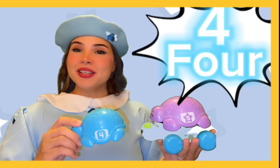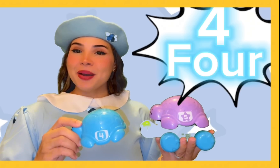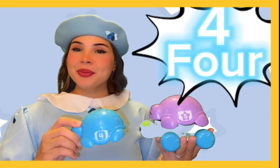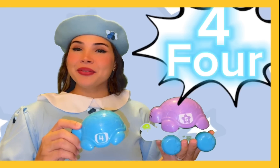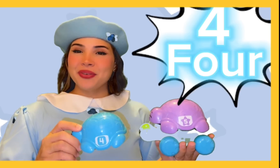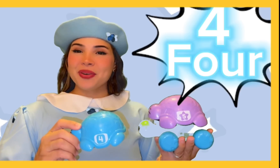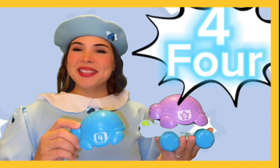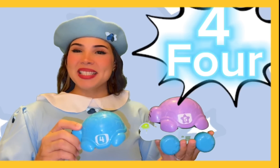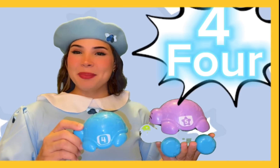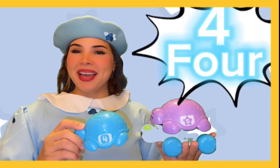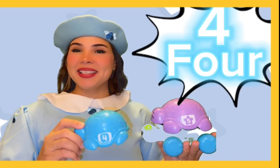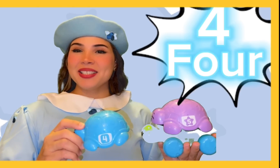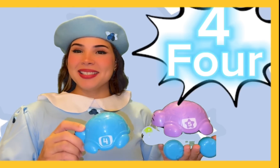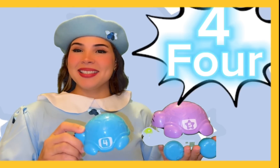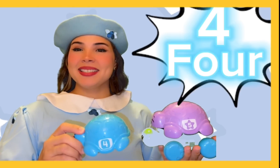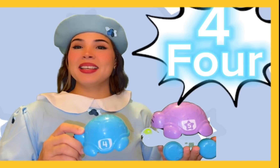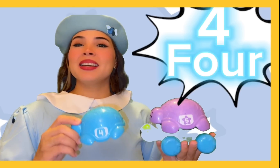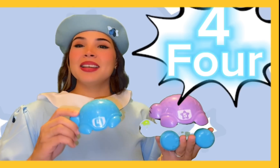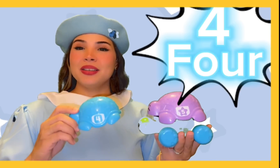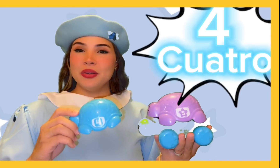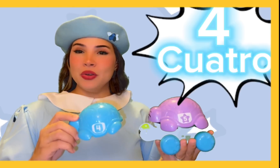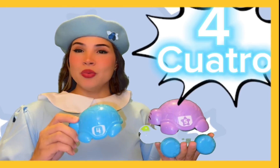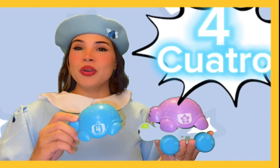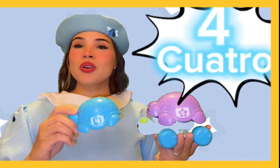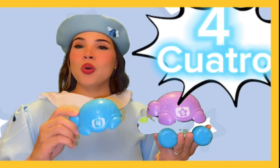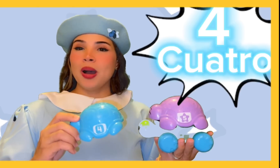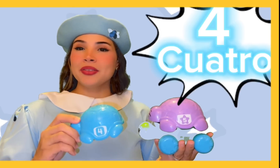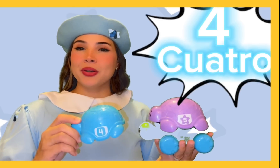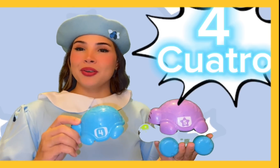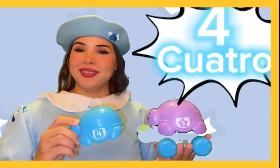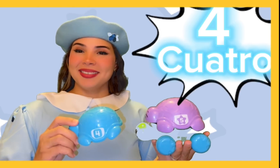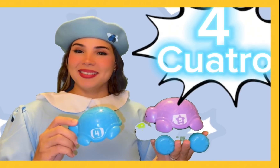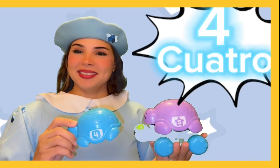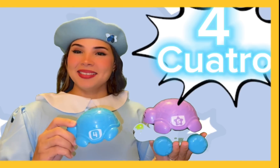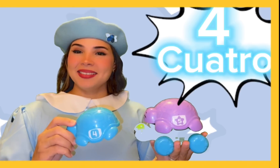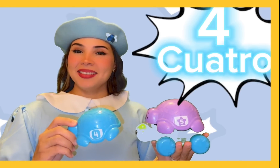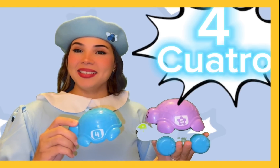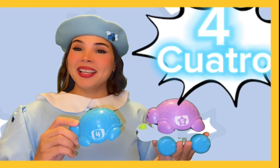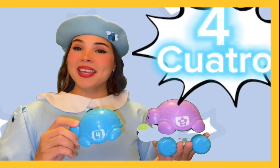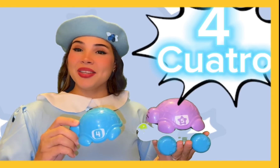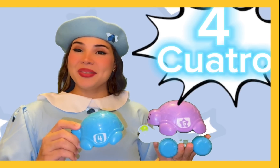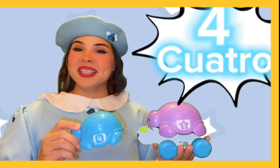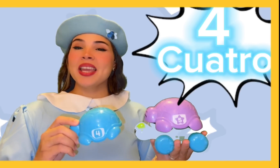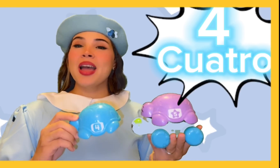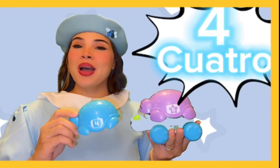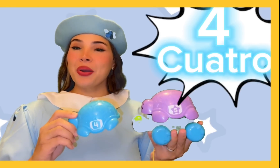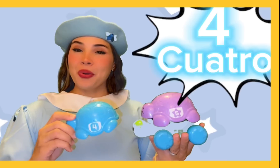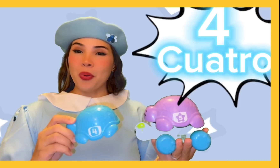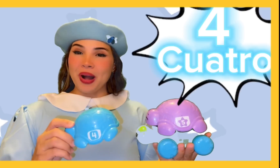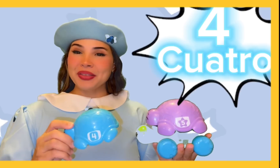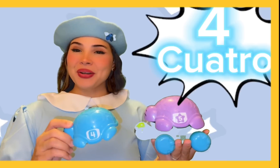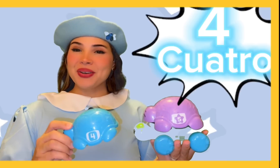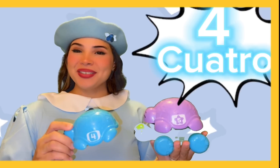Number 4 in Spanish is número 4. Can you say cuatro?